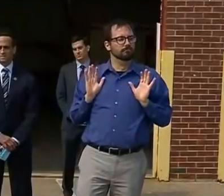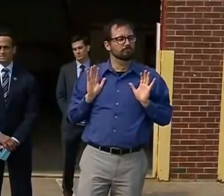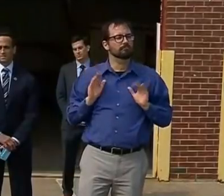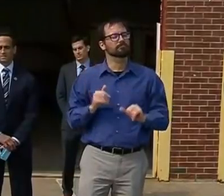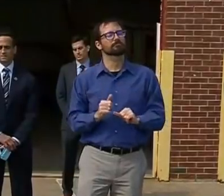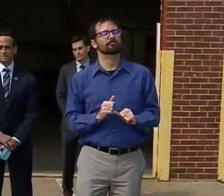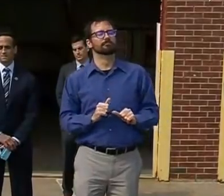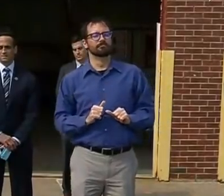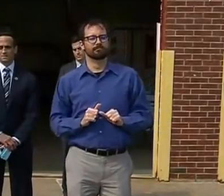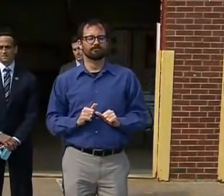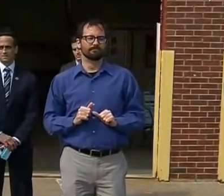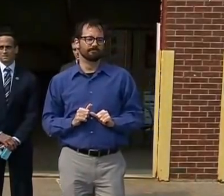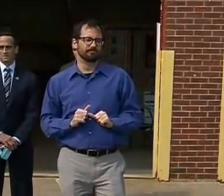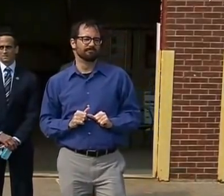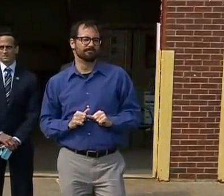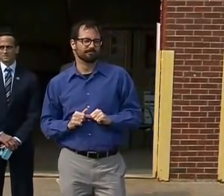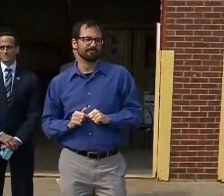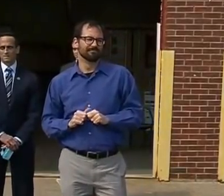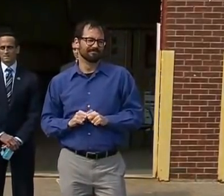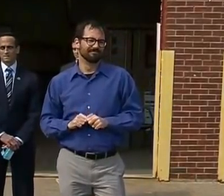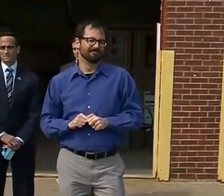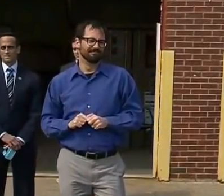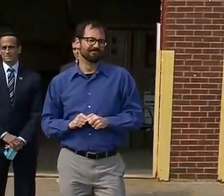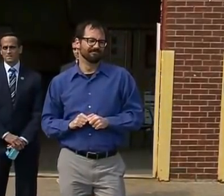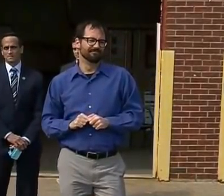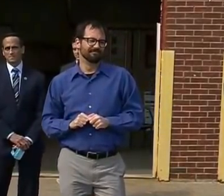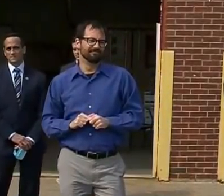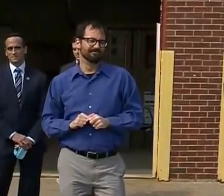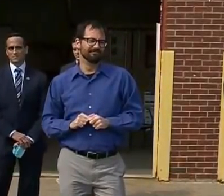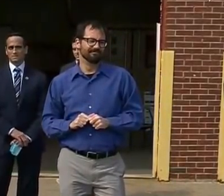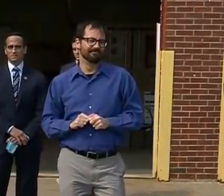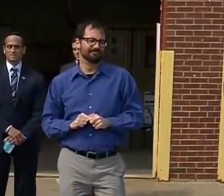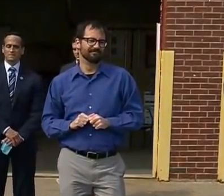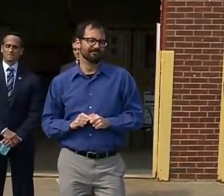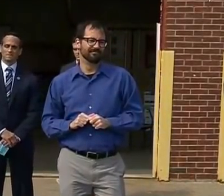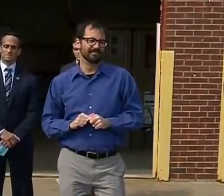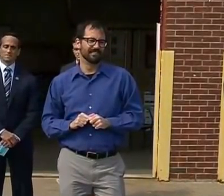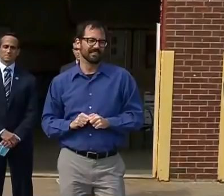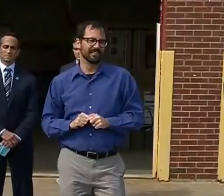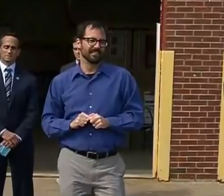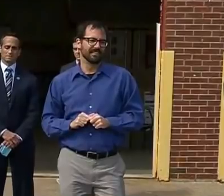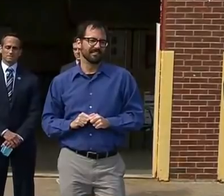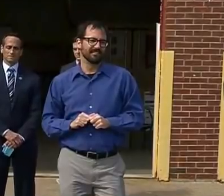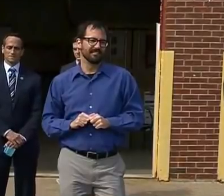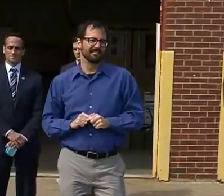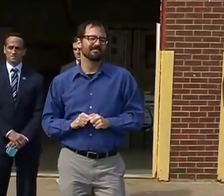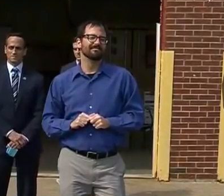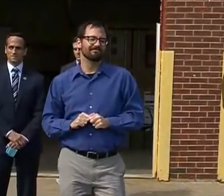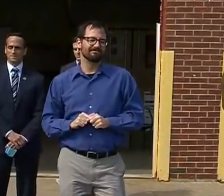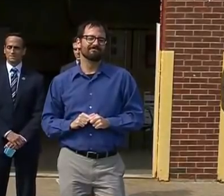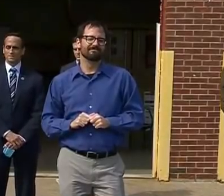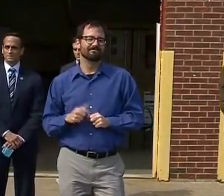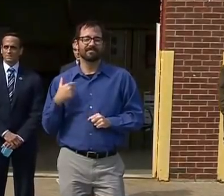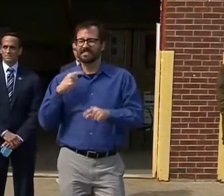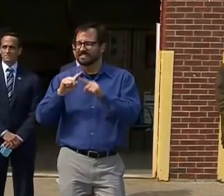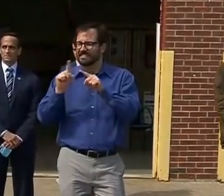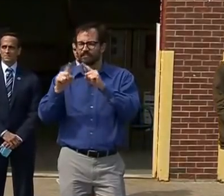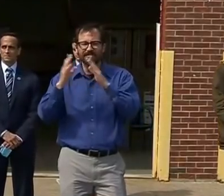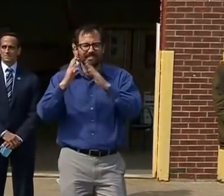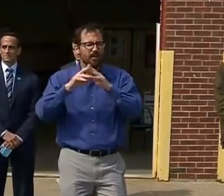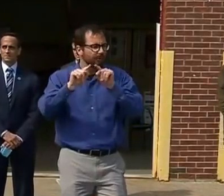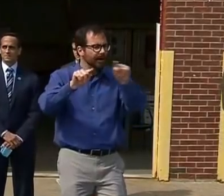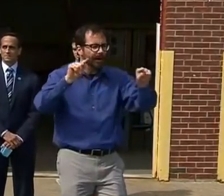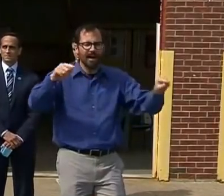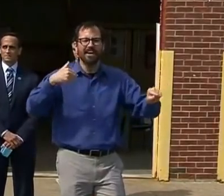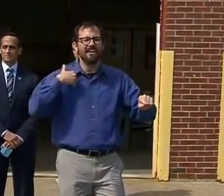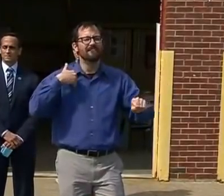communities to make more space available for people to walk and to walk with distance if they need to go out. But the overarching message